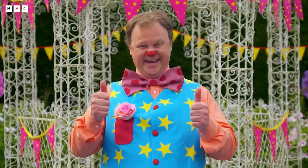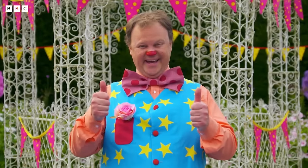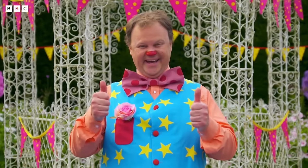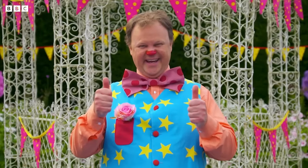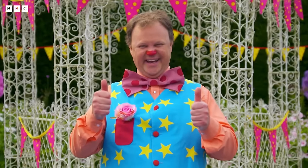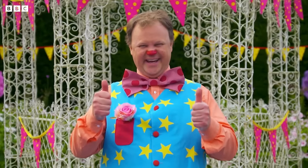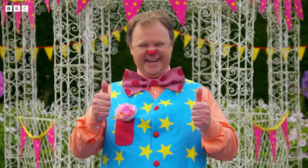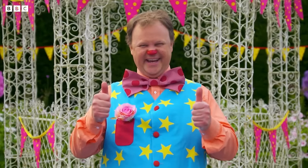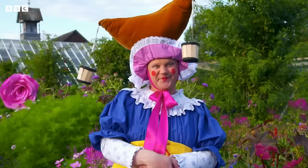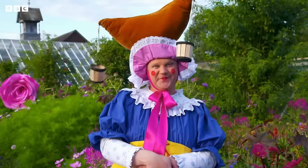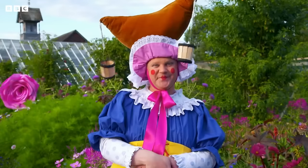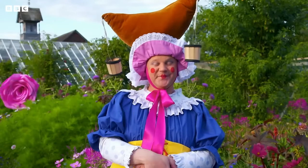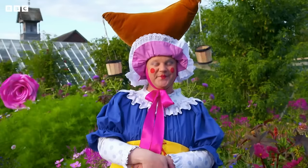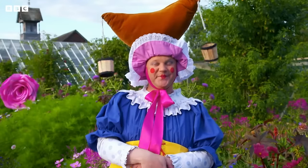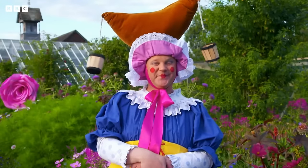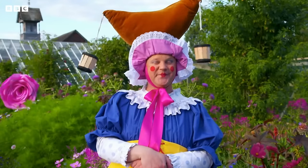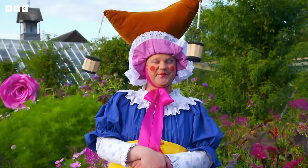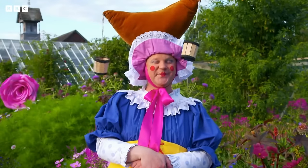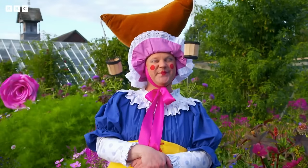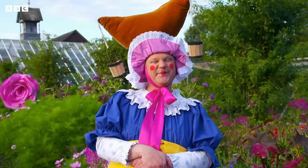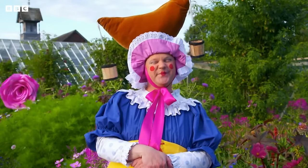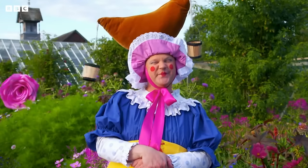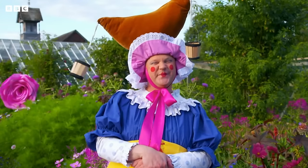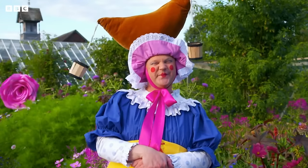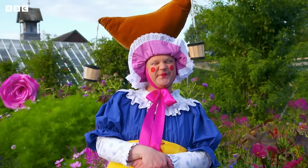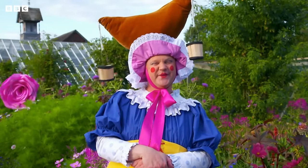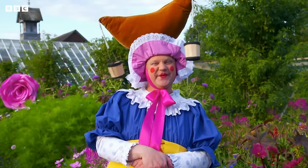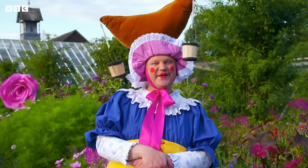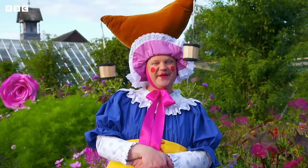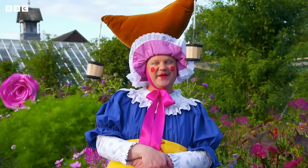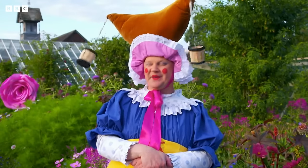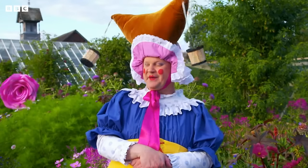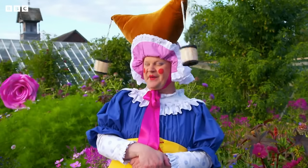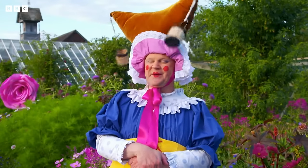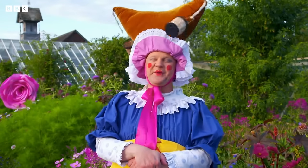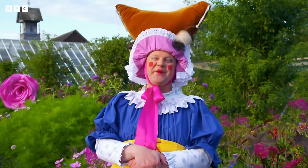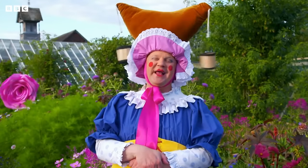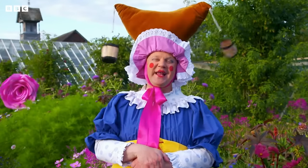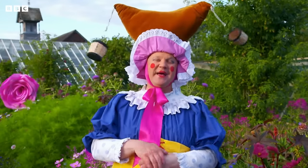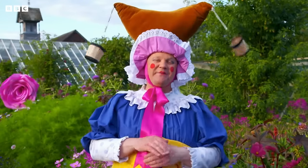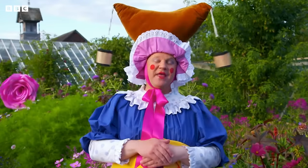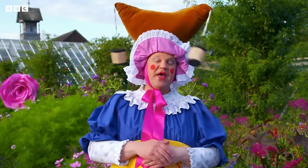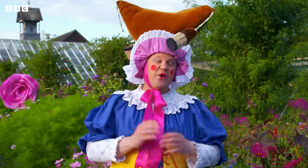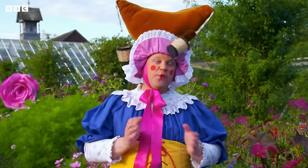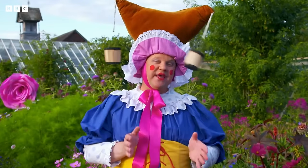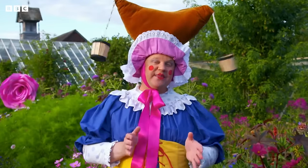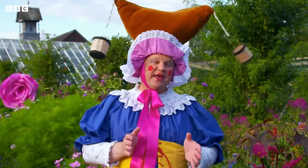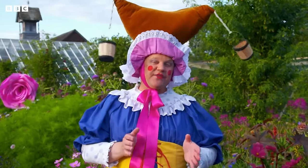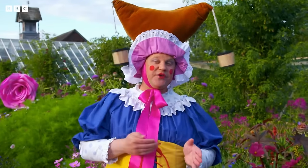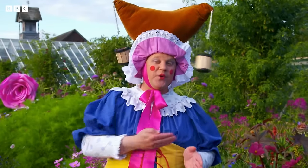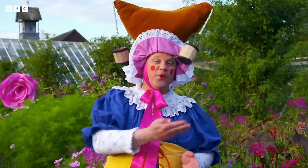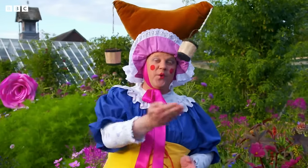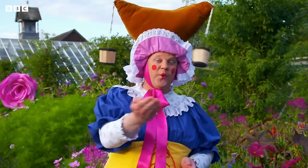Thank you, Aunt Polly. We think you're all stars. Oh, well, we think that you're